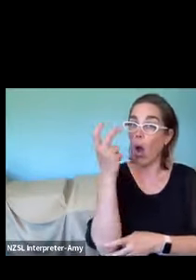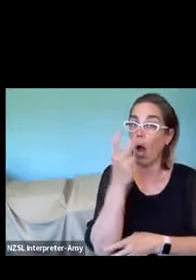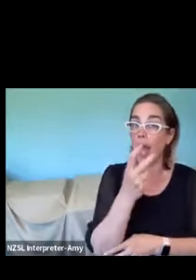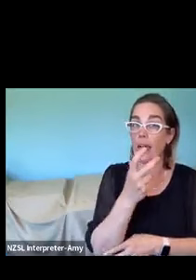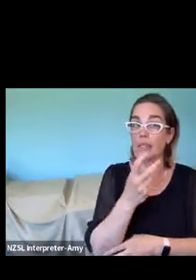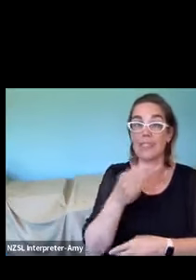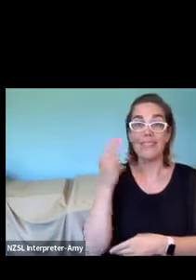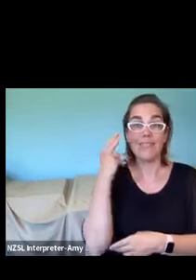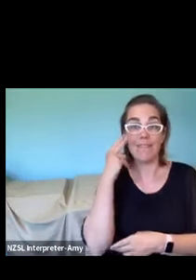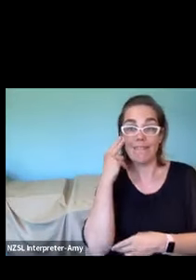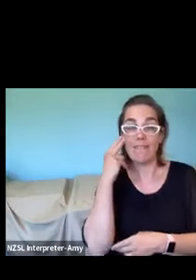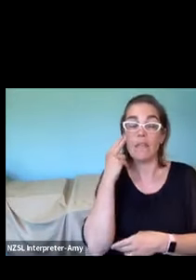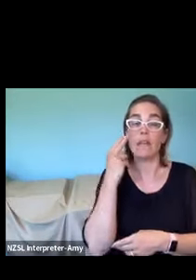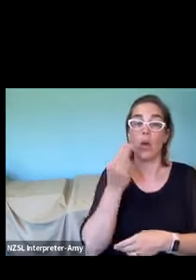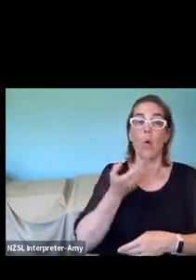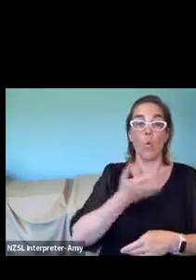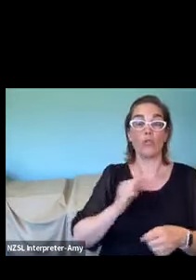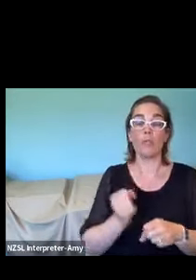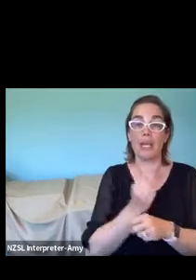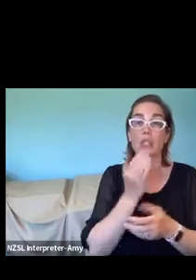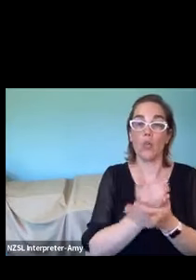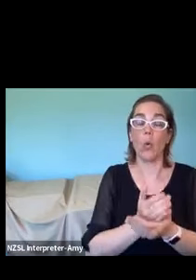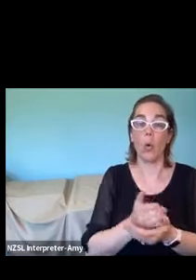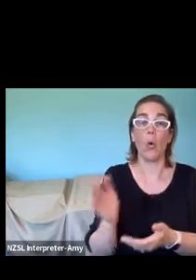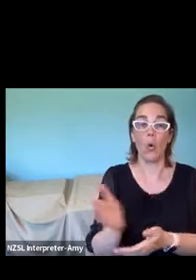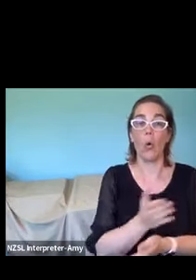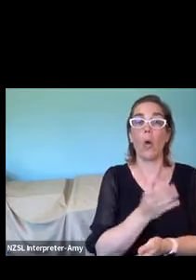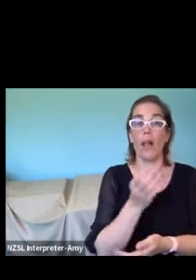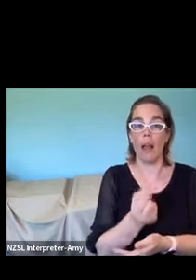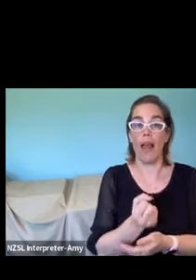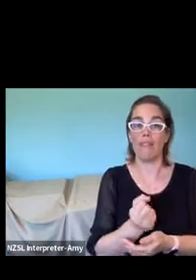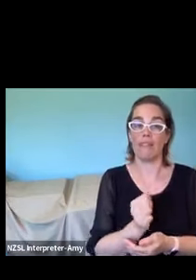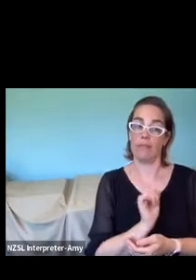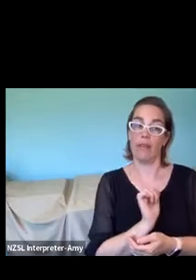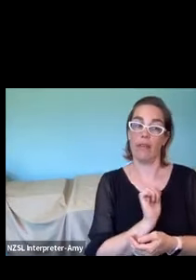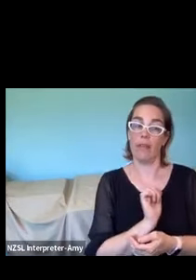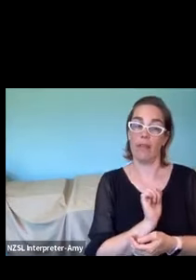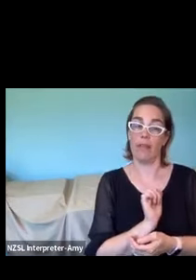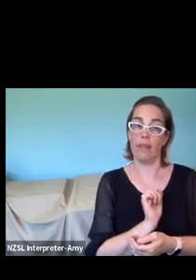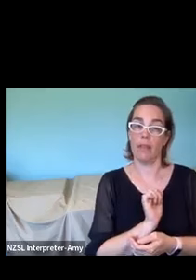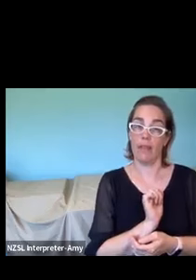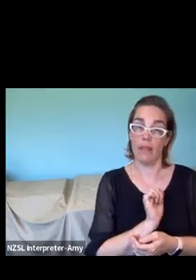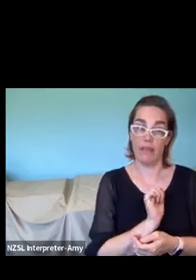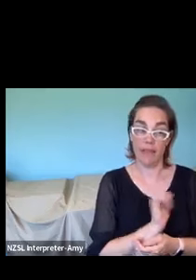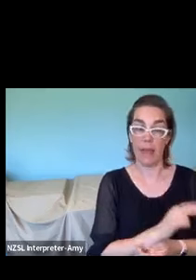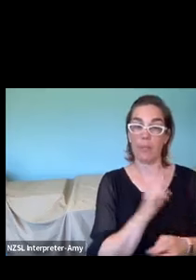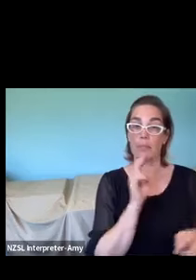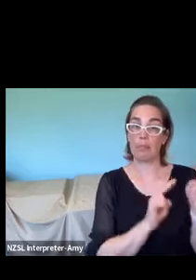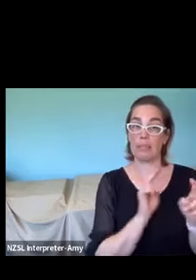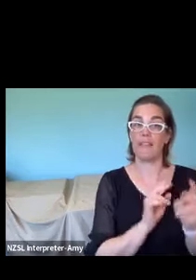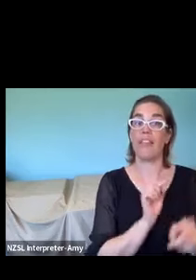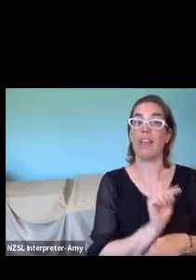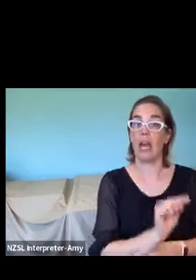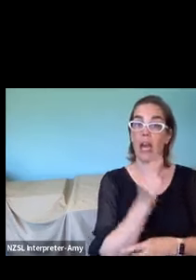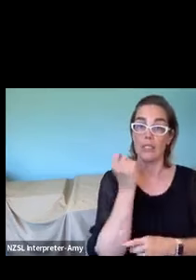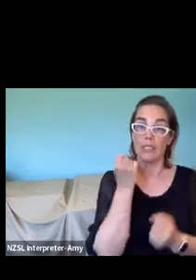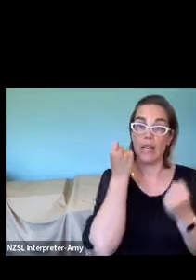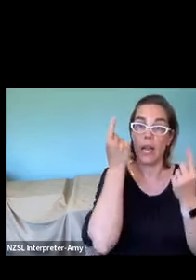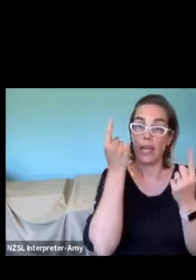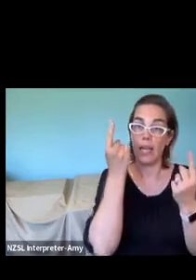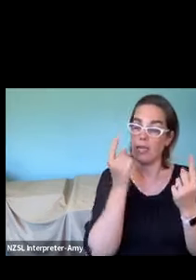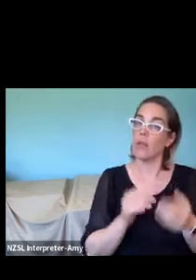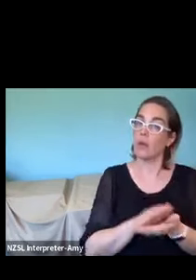deaf, so that they can get their understanding, so that it covers a lot of